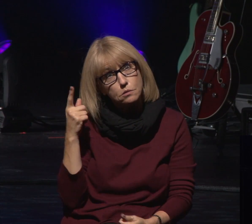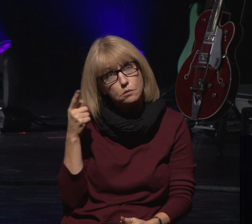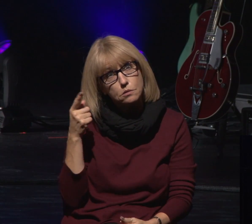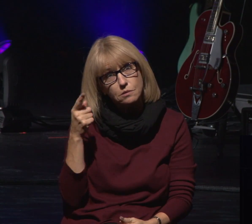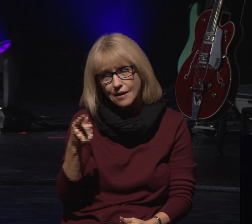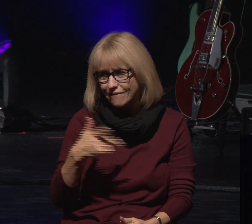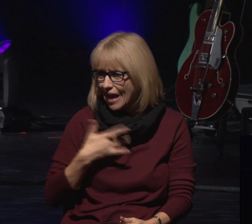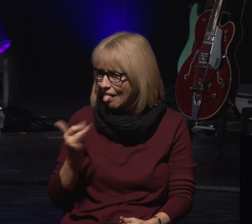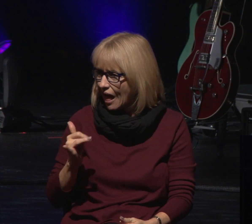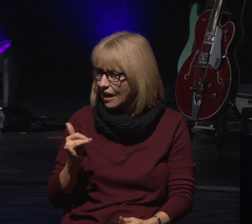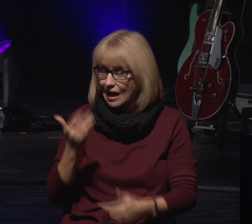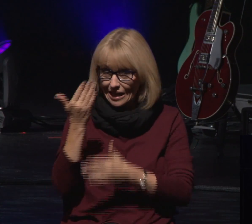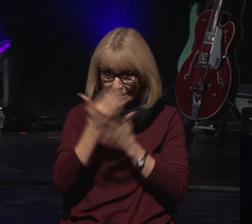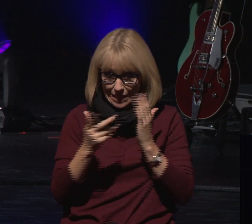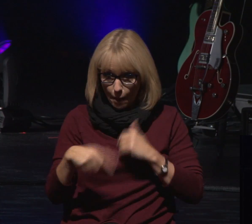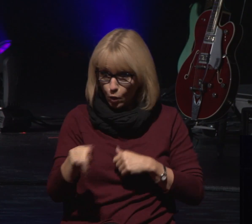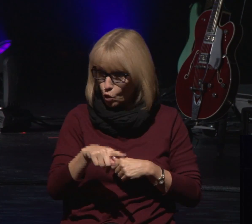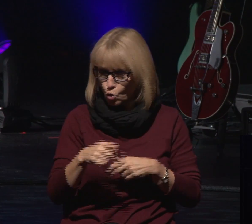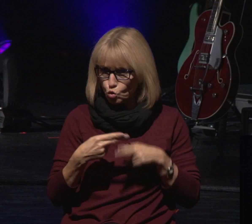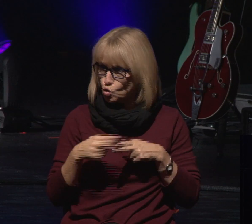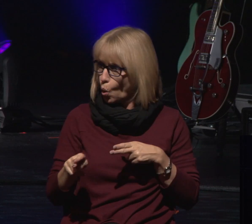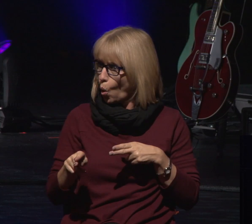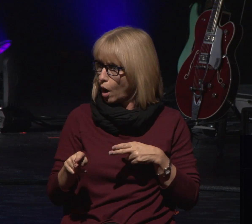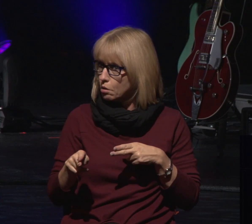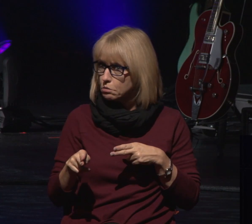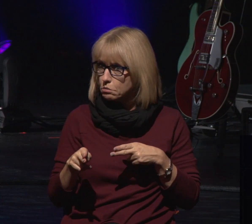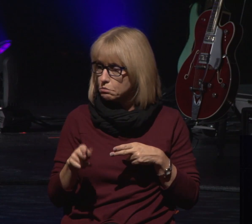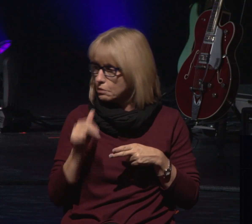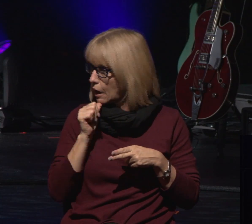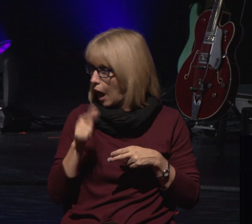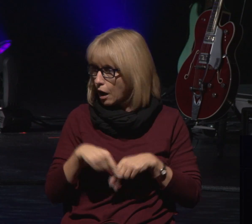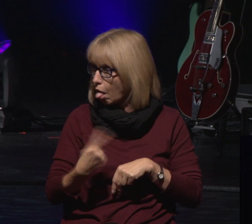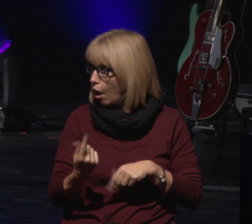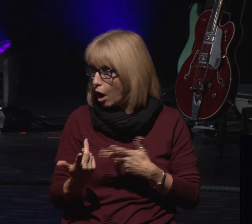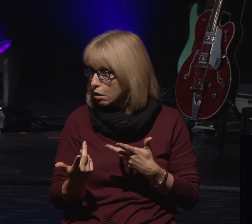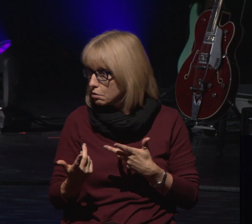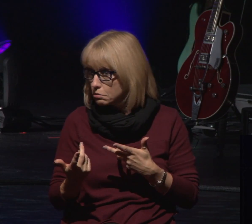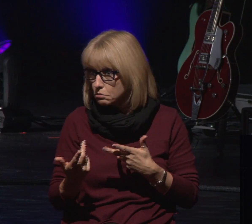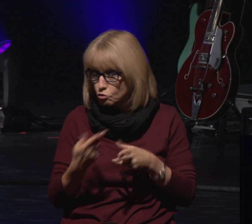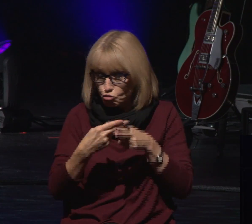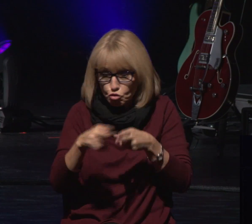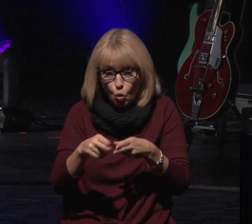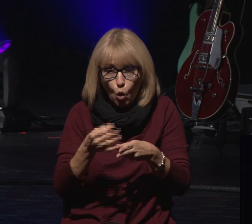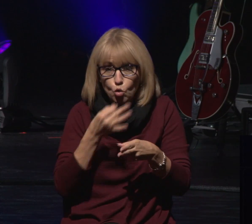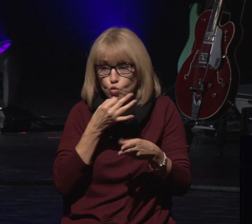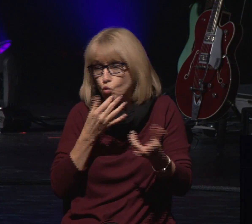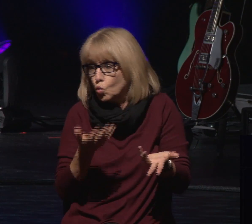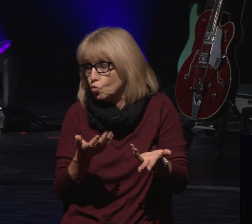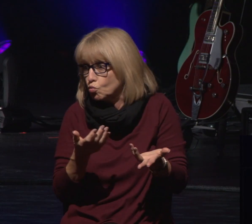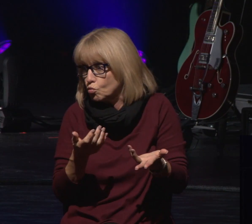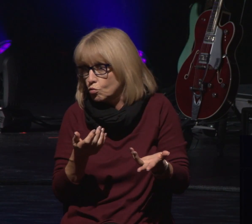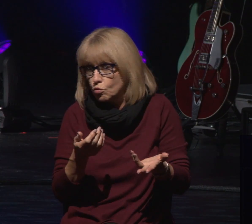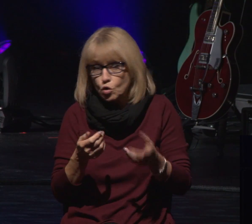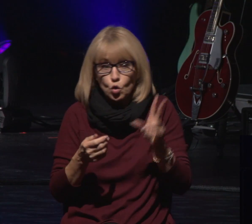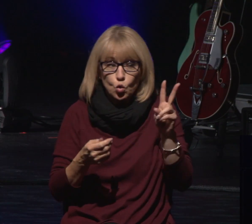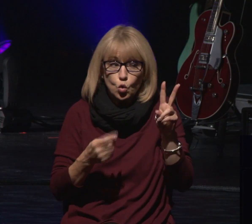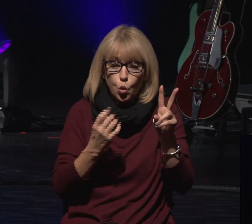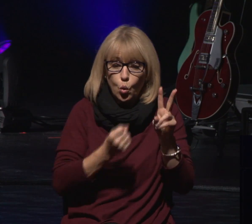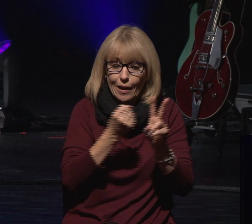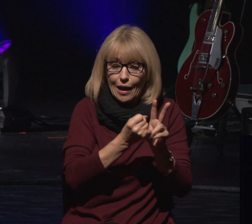I got so many years left. How am I going to finish these last years? Whether it be 2 or 20